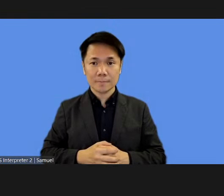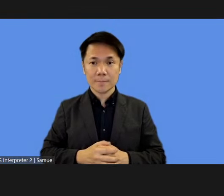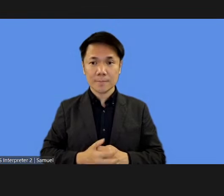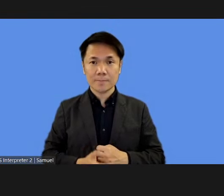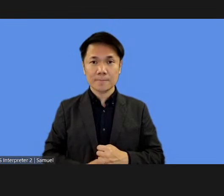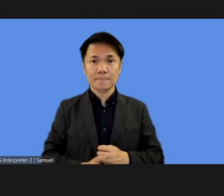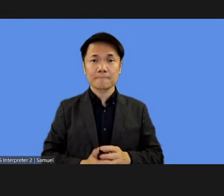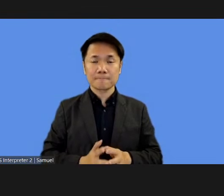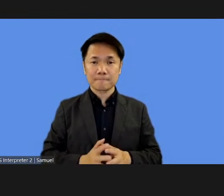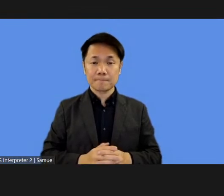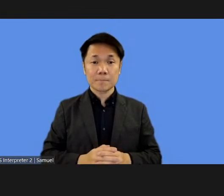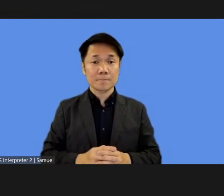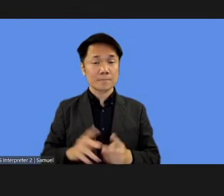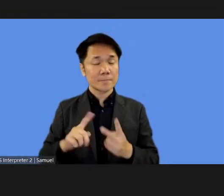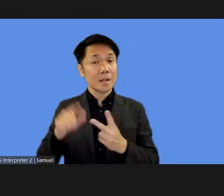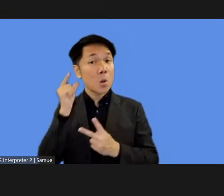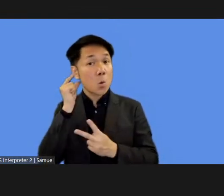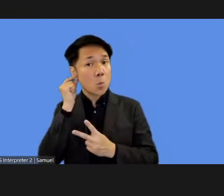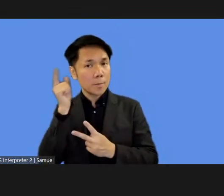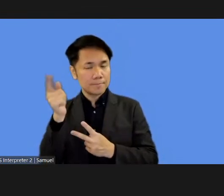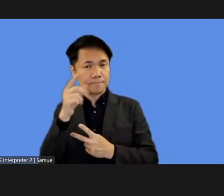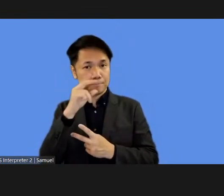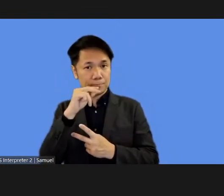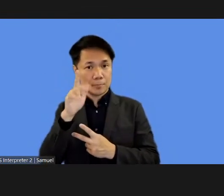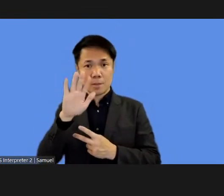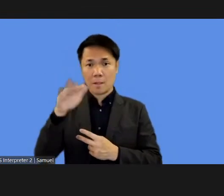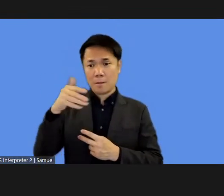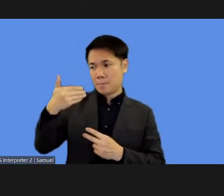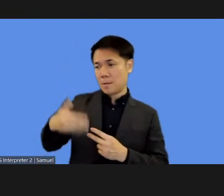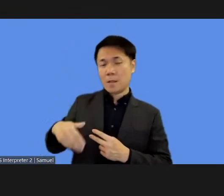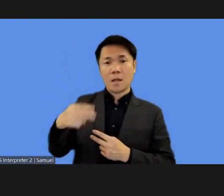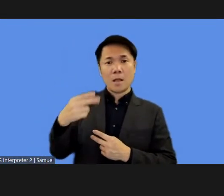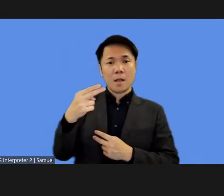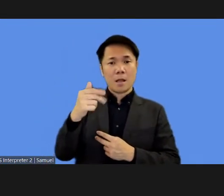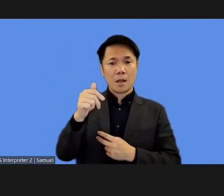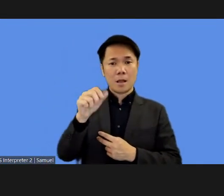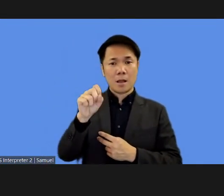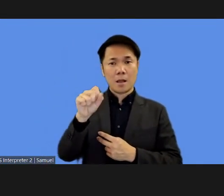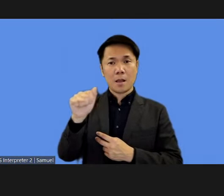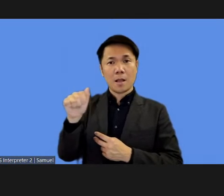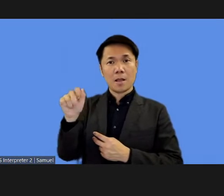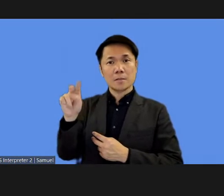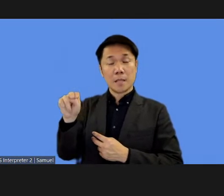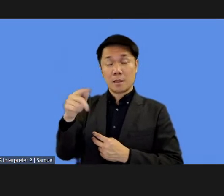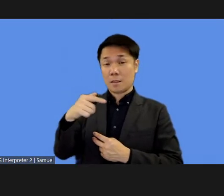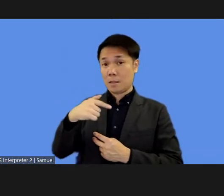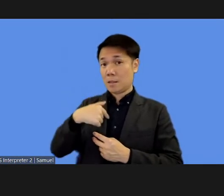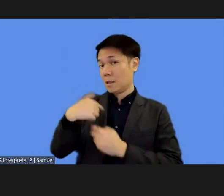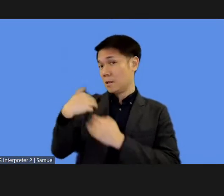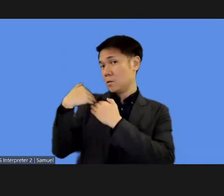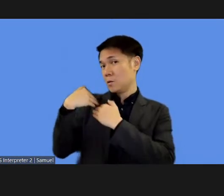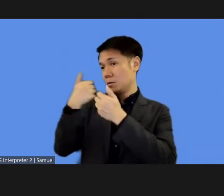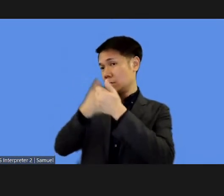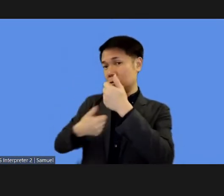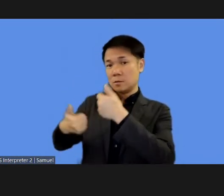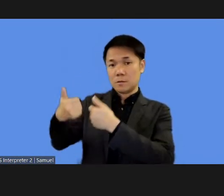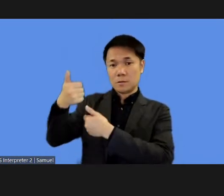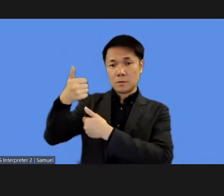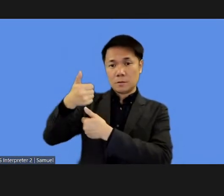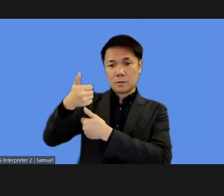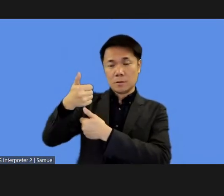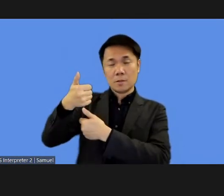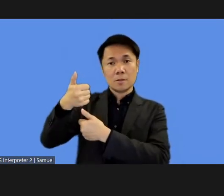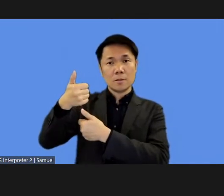Good afternoon. My name is Hassan Moroni. I am the chairperson of Sam Niger